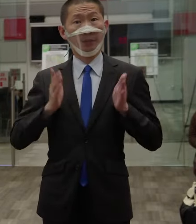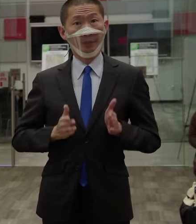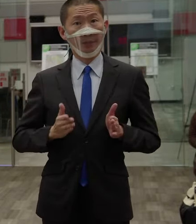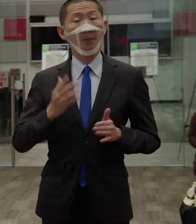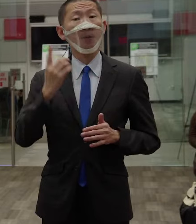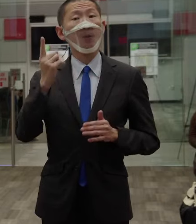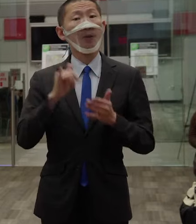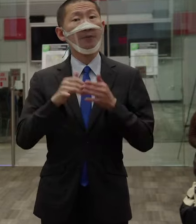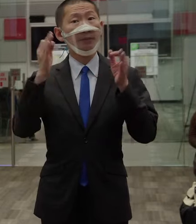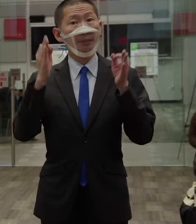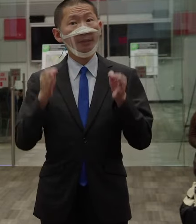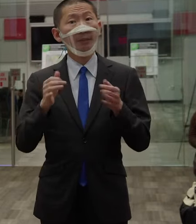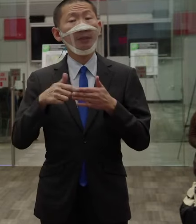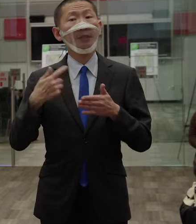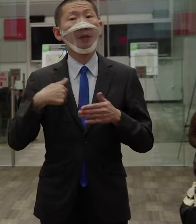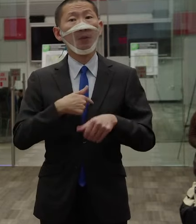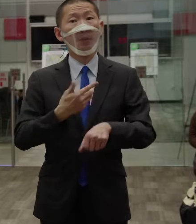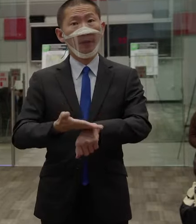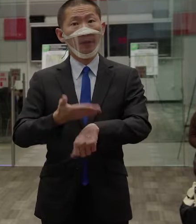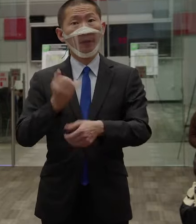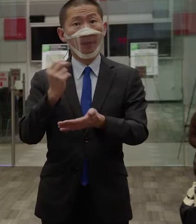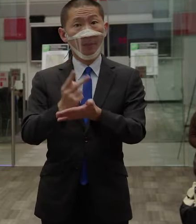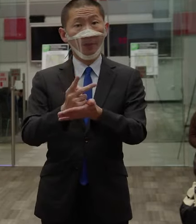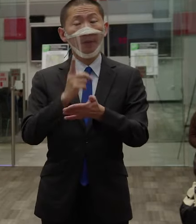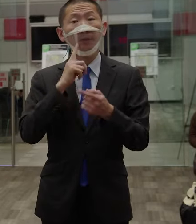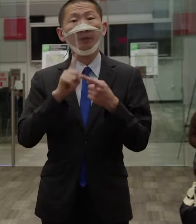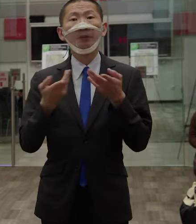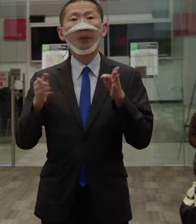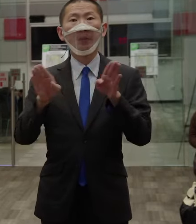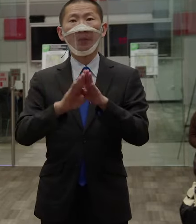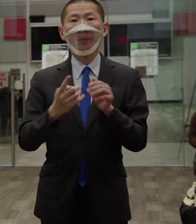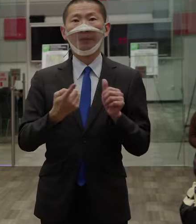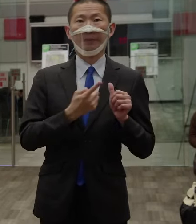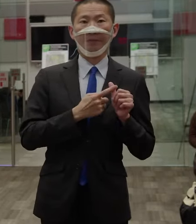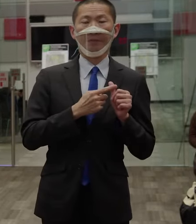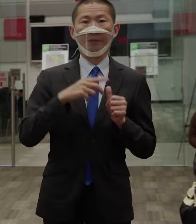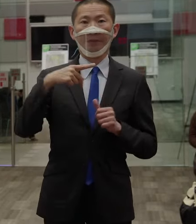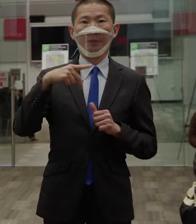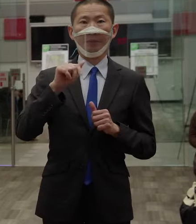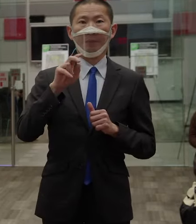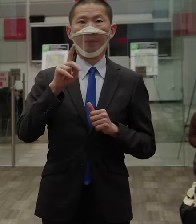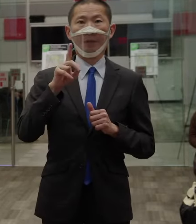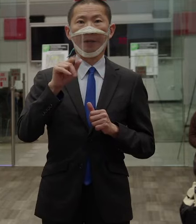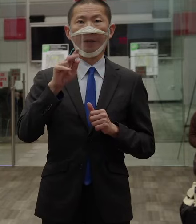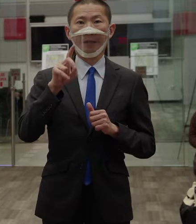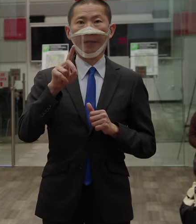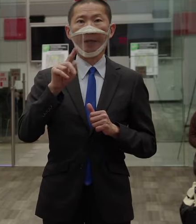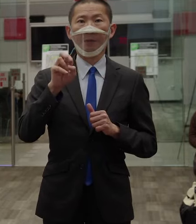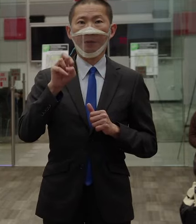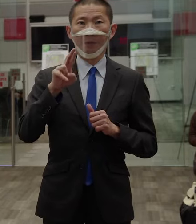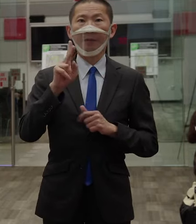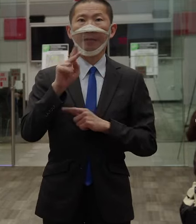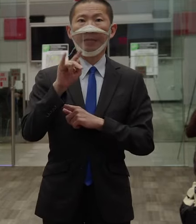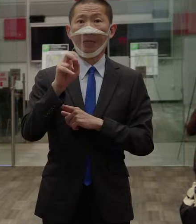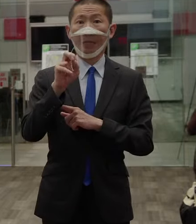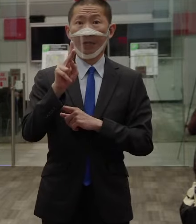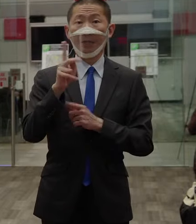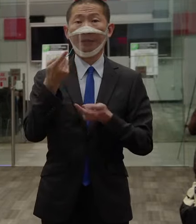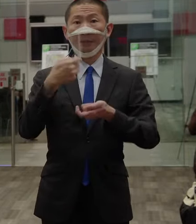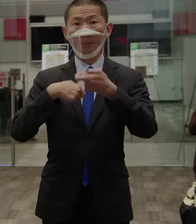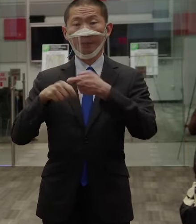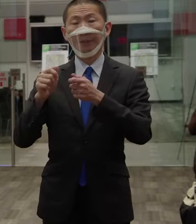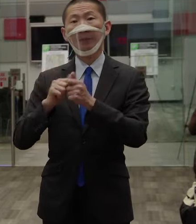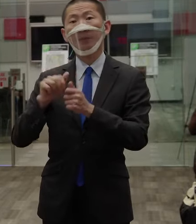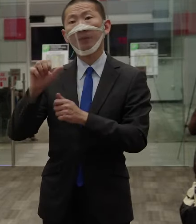one of the decisions that we approved was to close the original Parkland Turner kiosk and replacing it